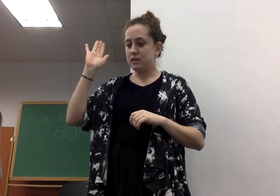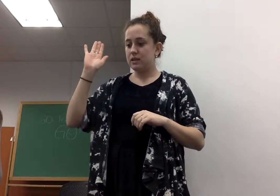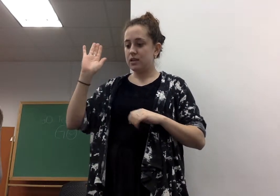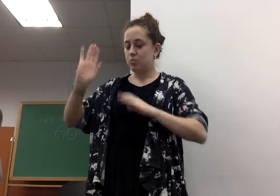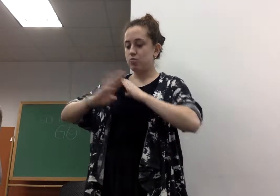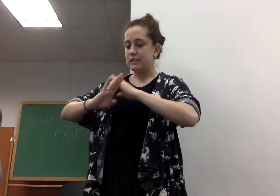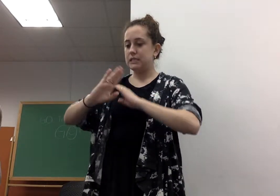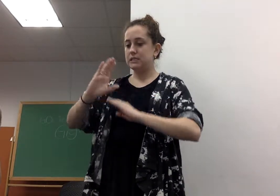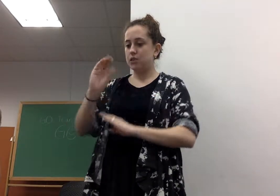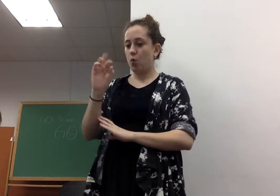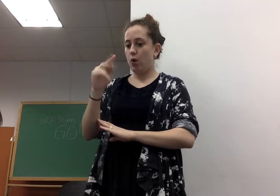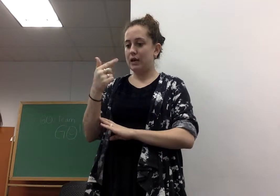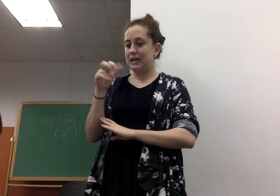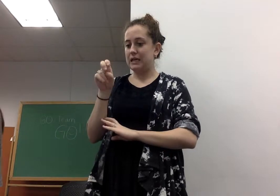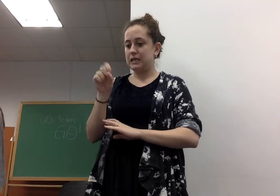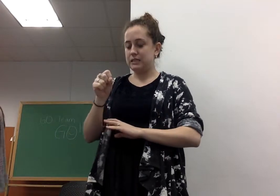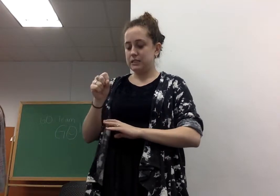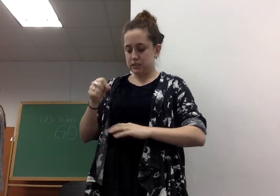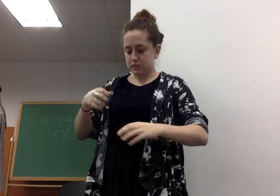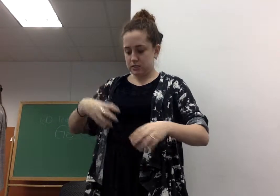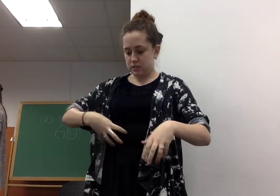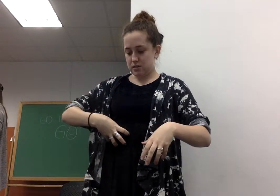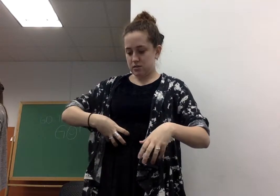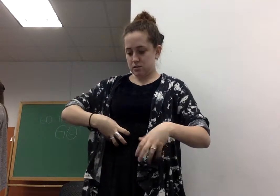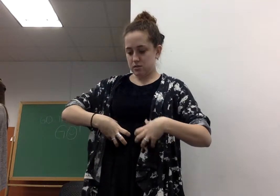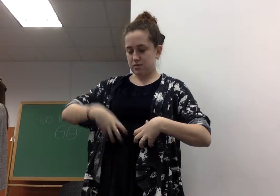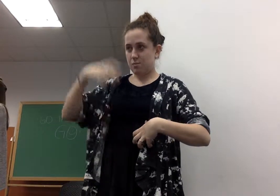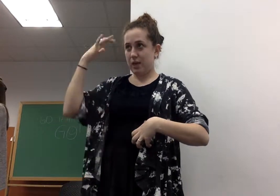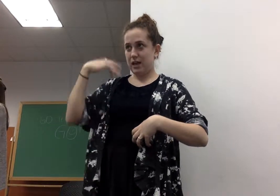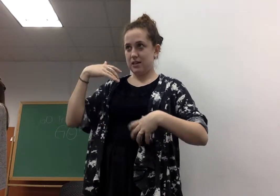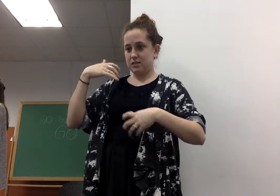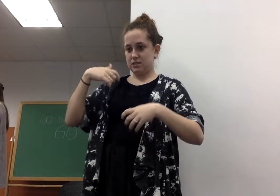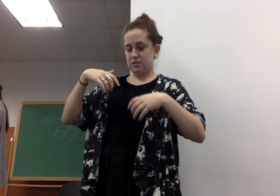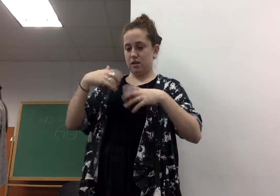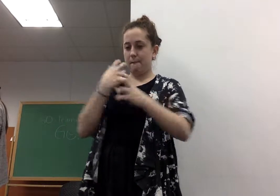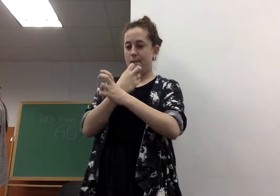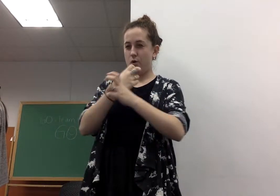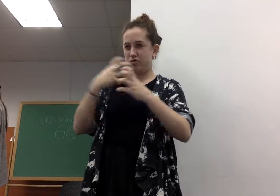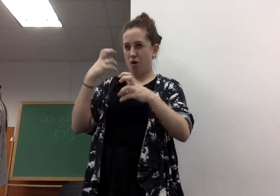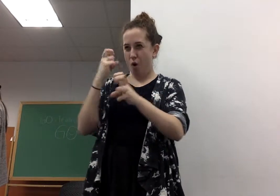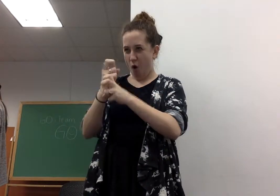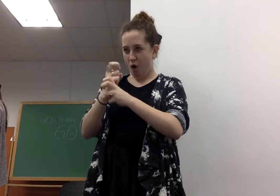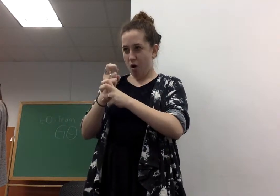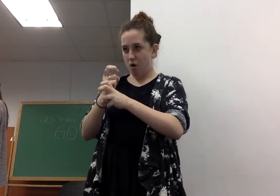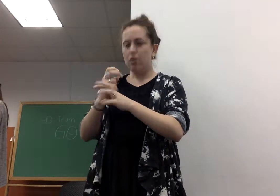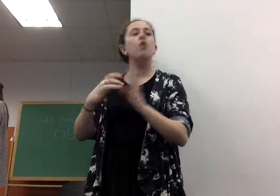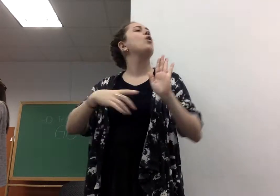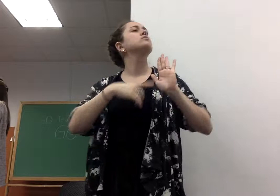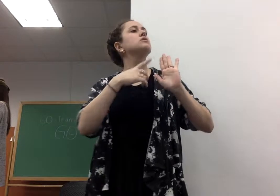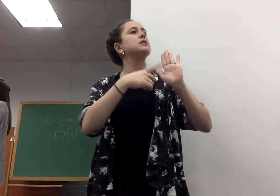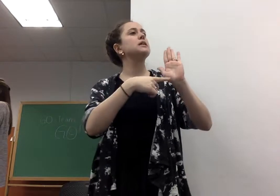by because it's hard. Okay, give me an example of the organ that's protected by the skeletal system. Go ahead, name